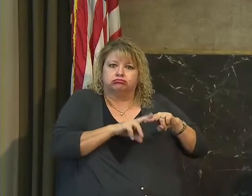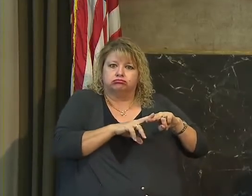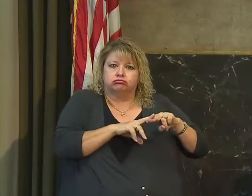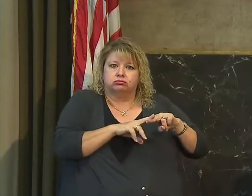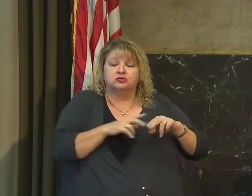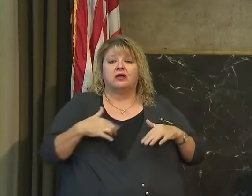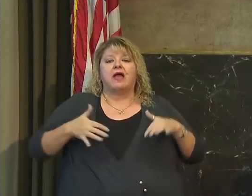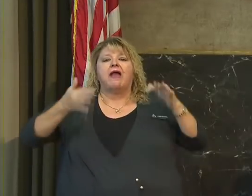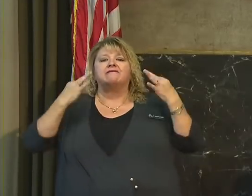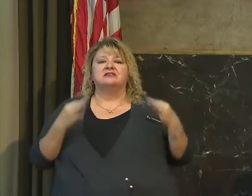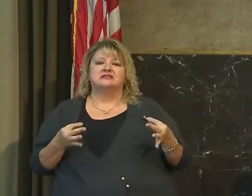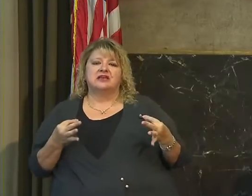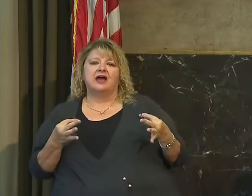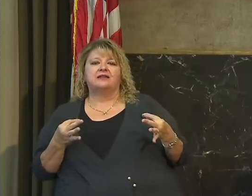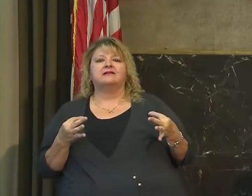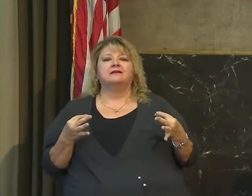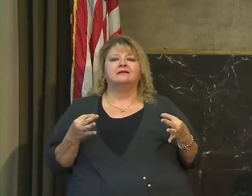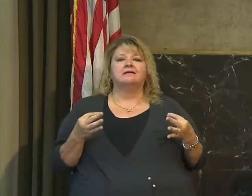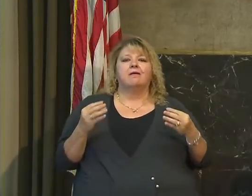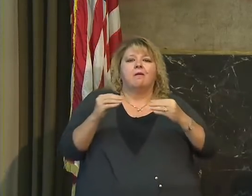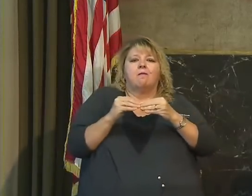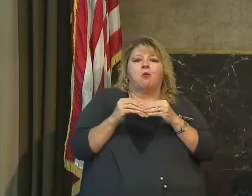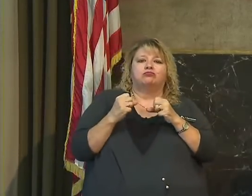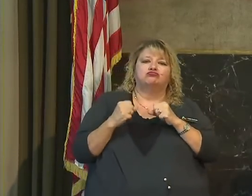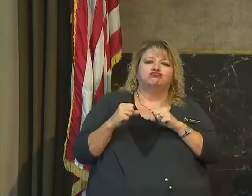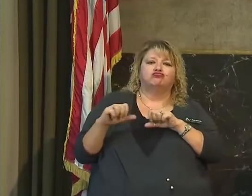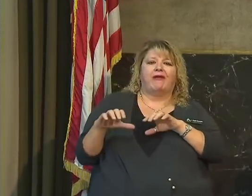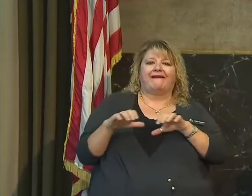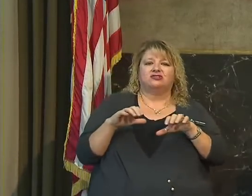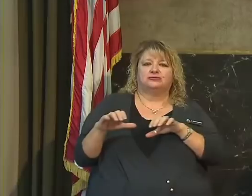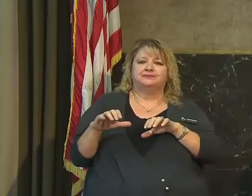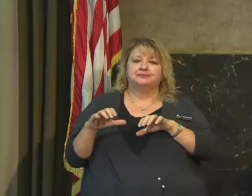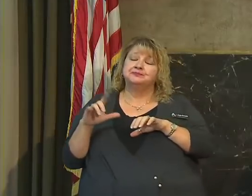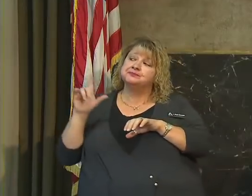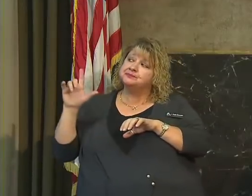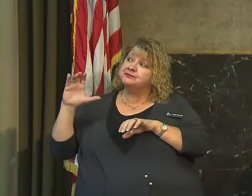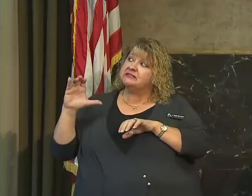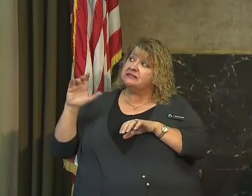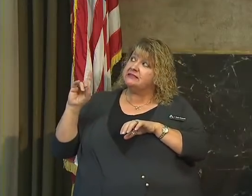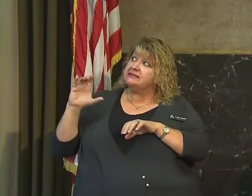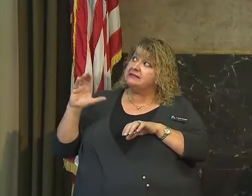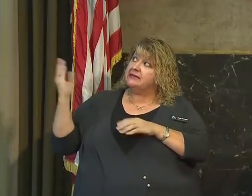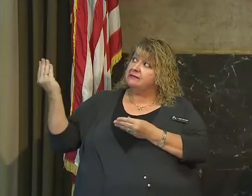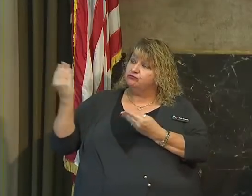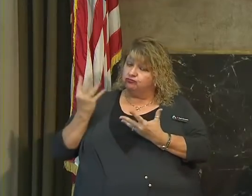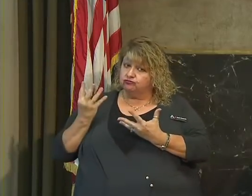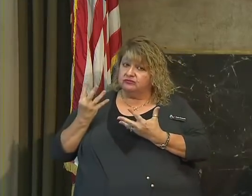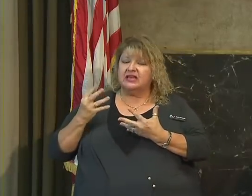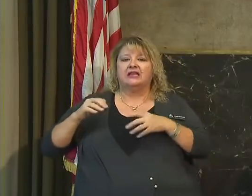to take action on the guidance that has been provided to me here